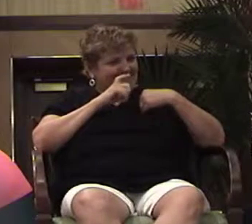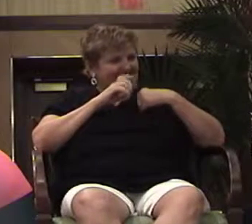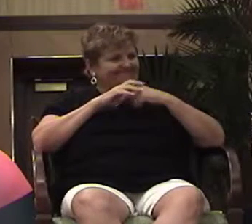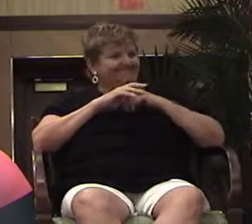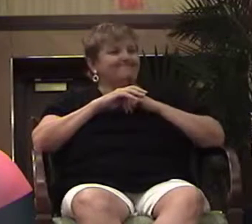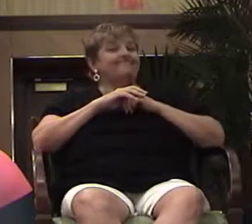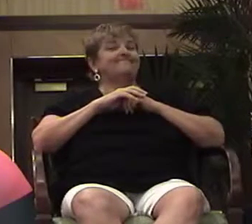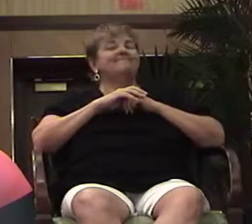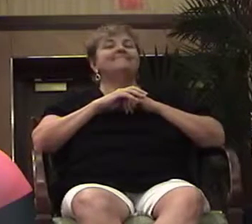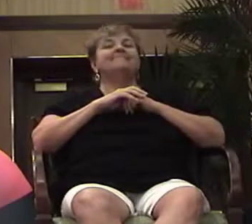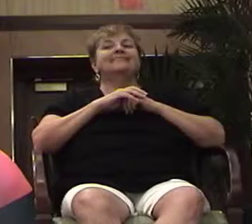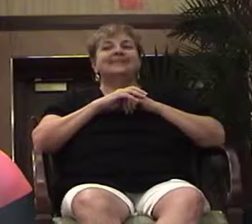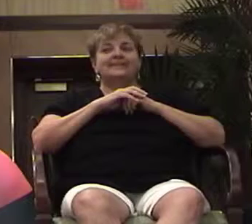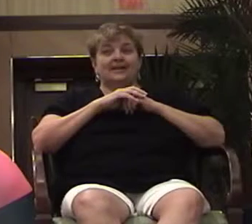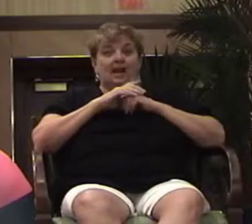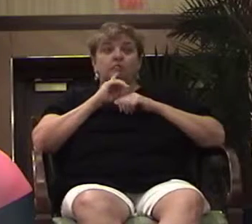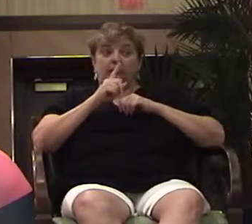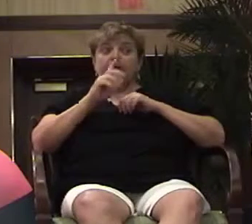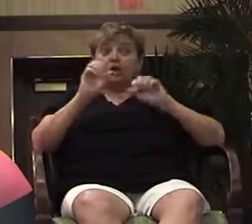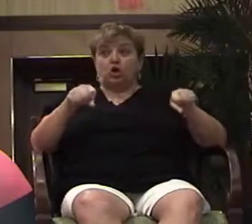So I really could.